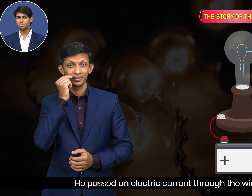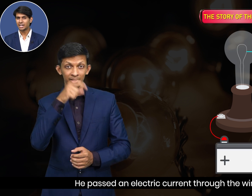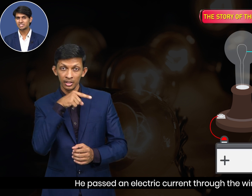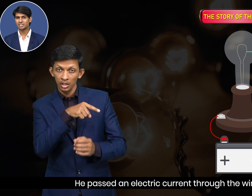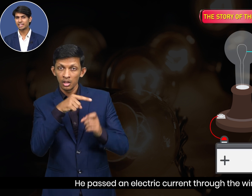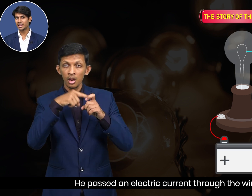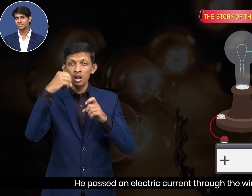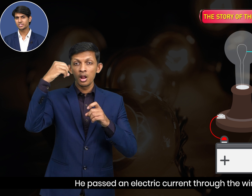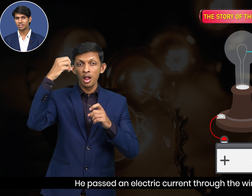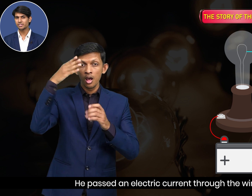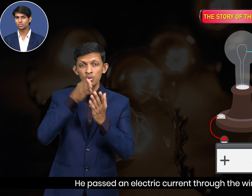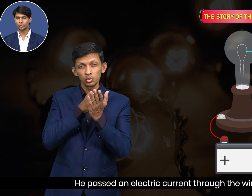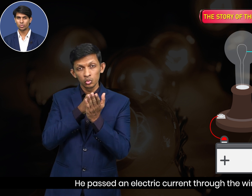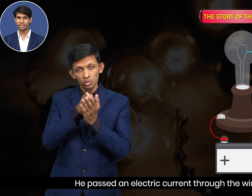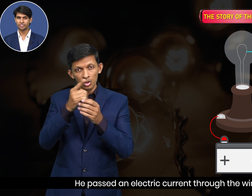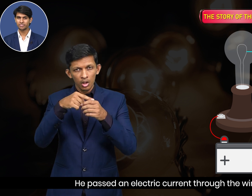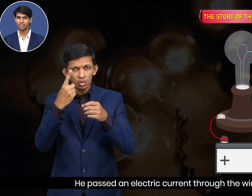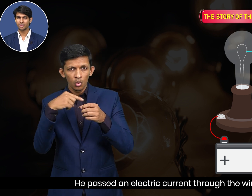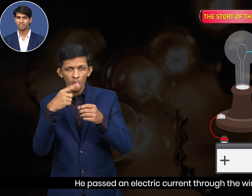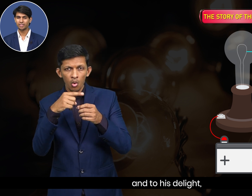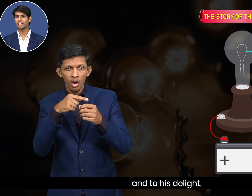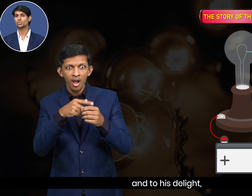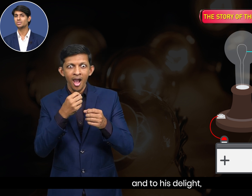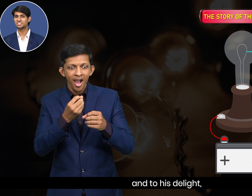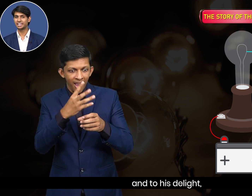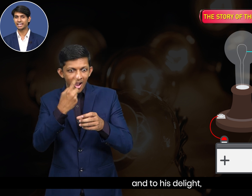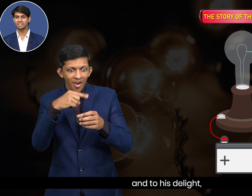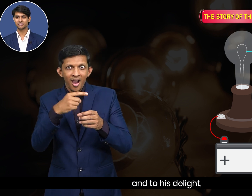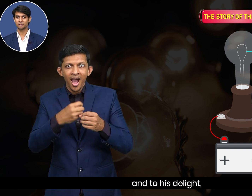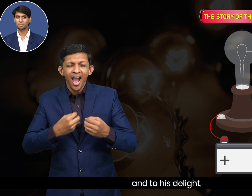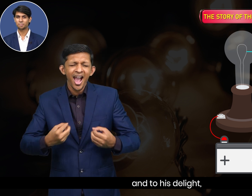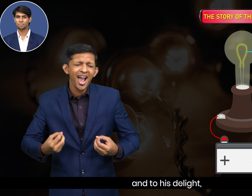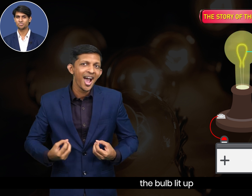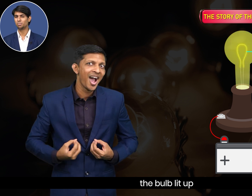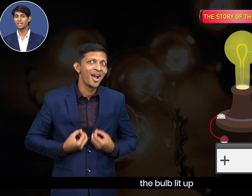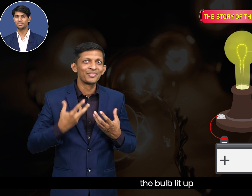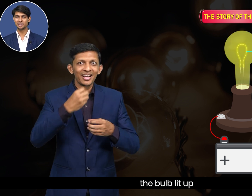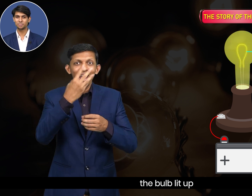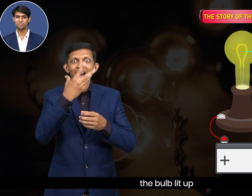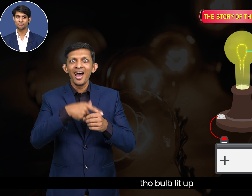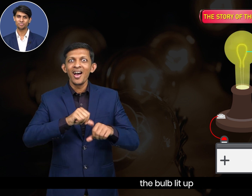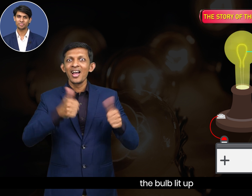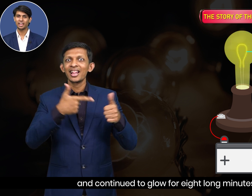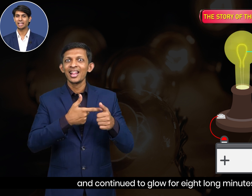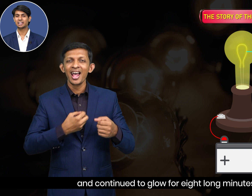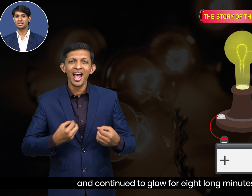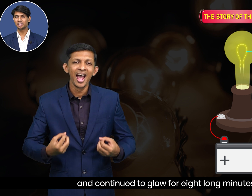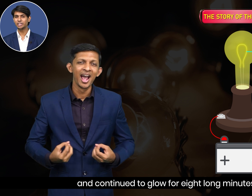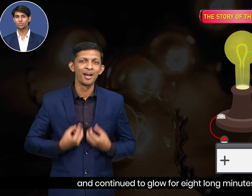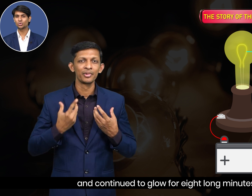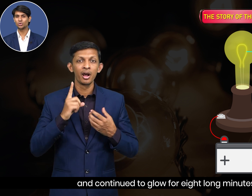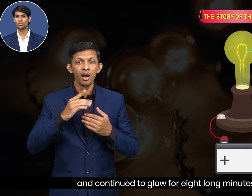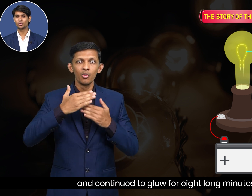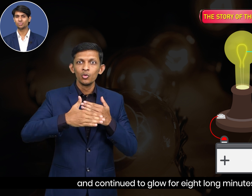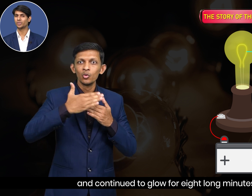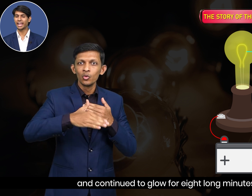He passed an electric current through the wire, and to his delight, the bulb lit up and continued